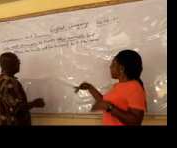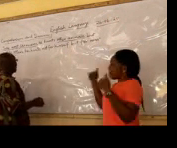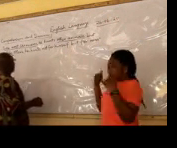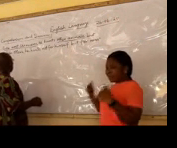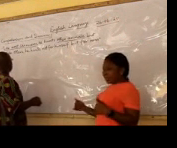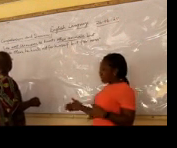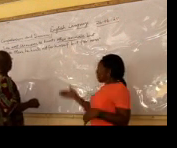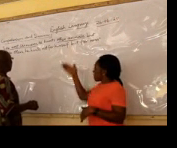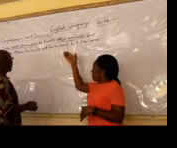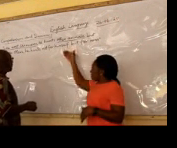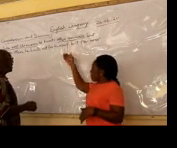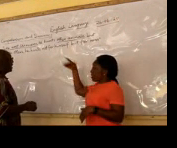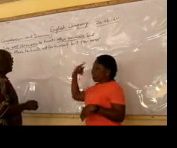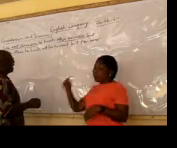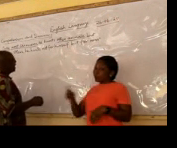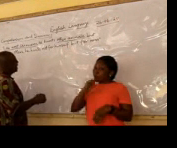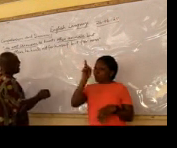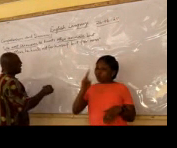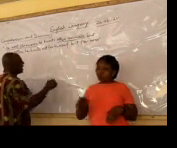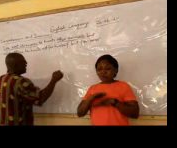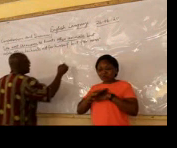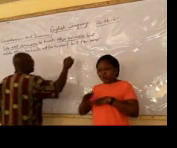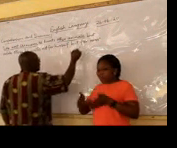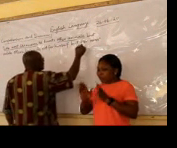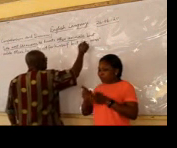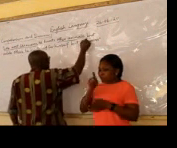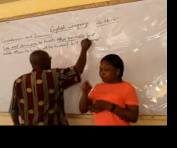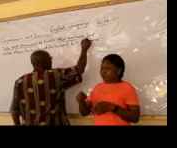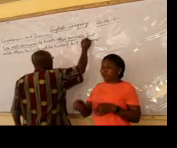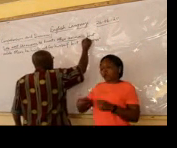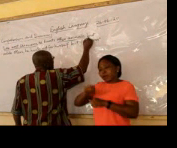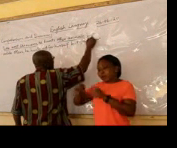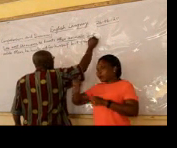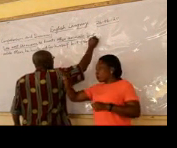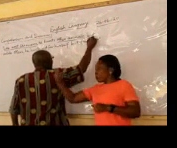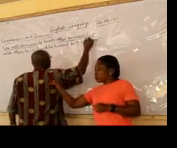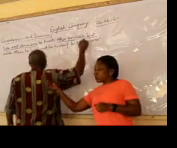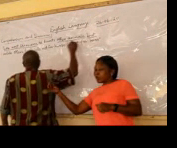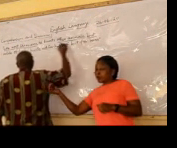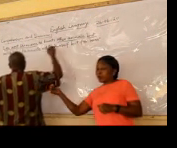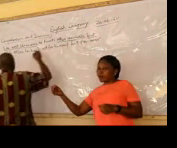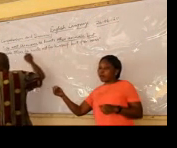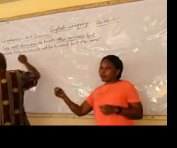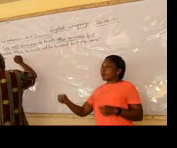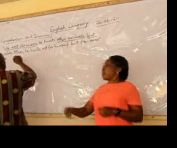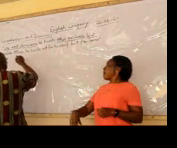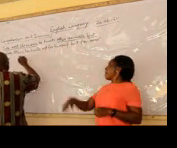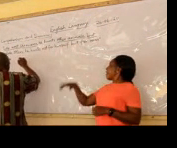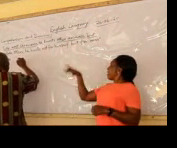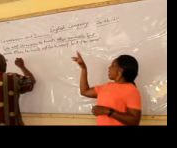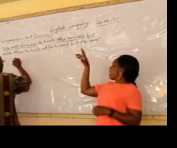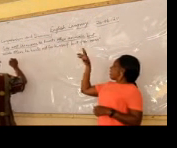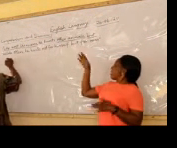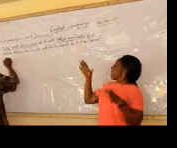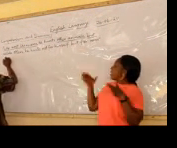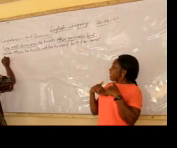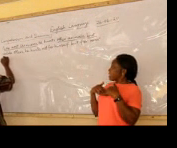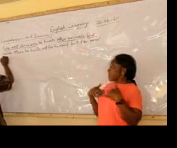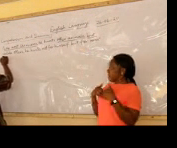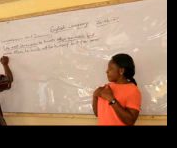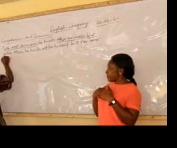animals. And here again, this is comparison, but